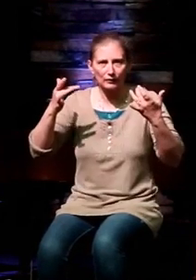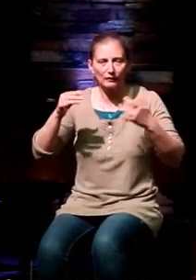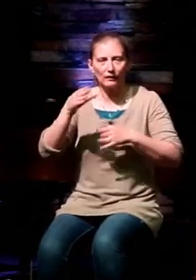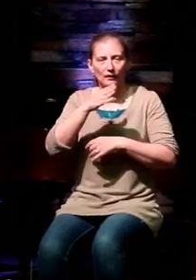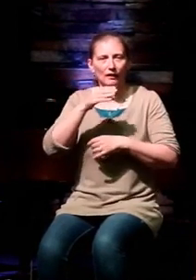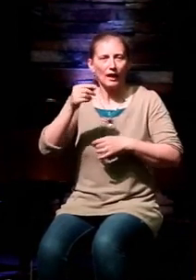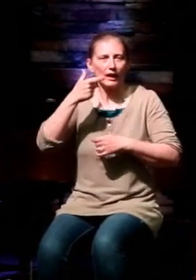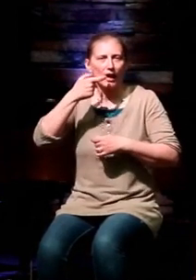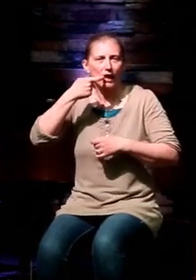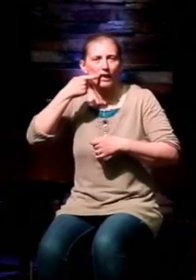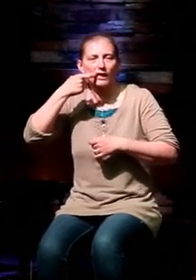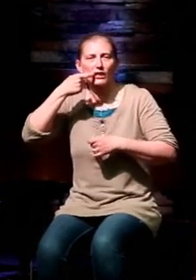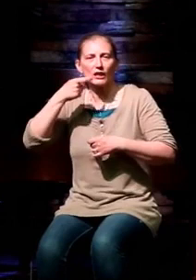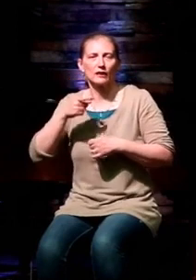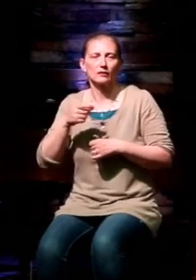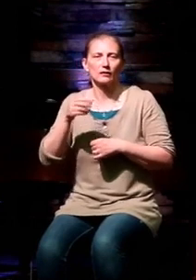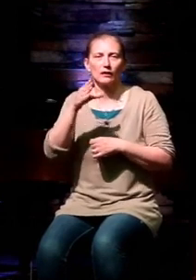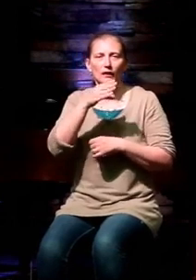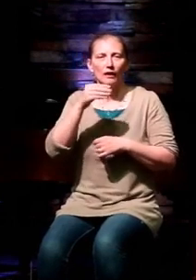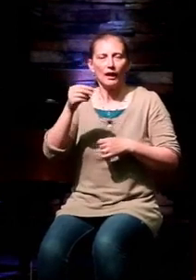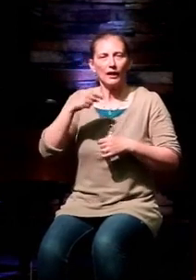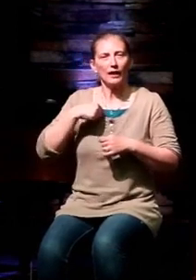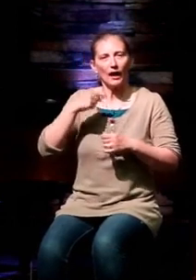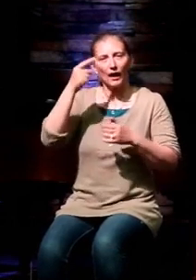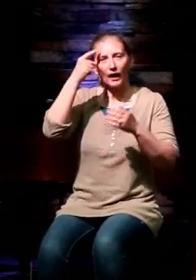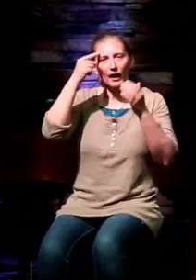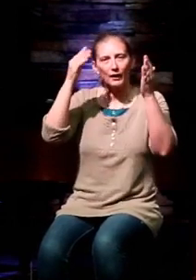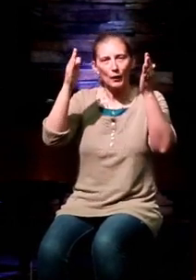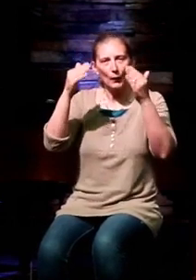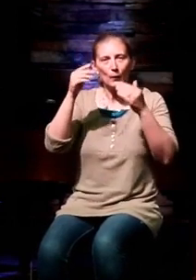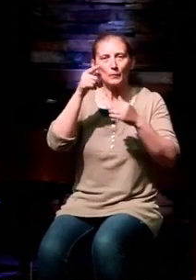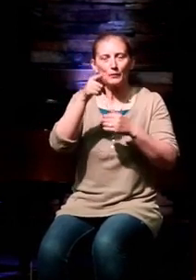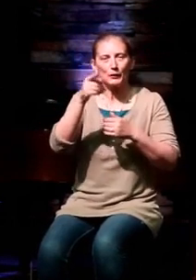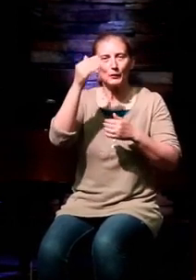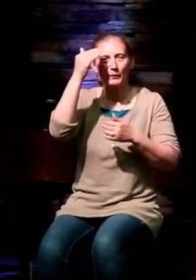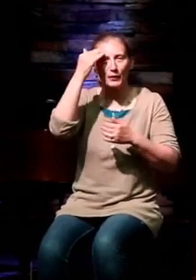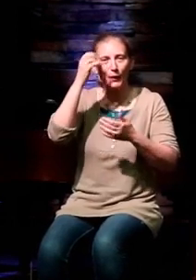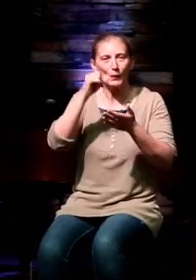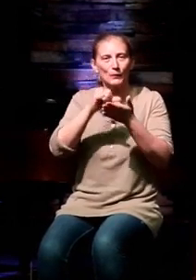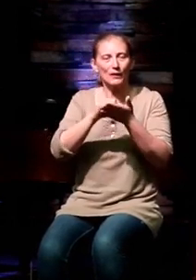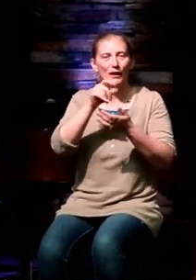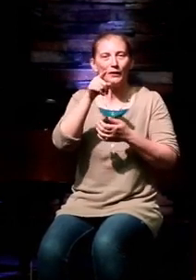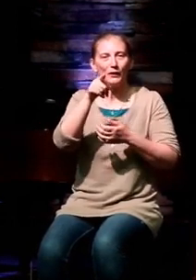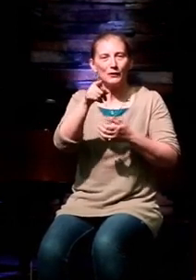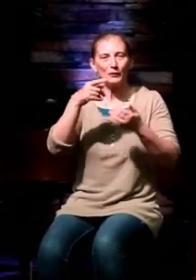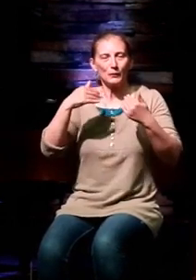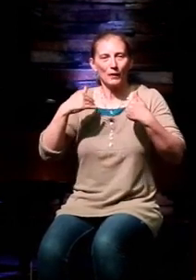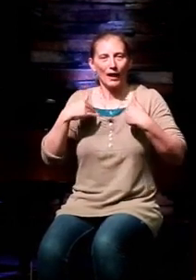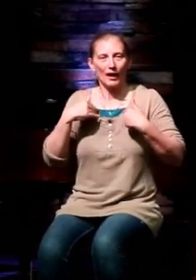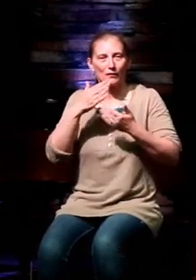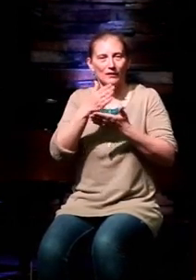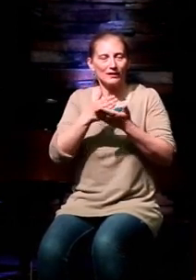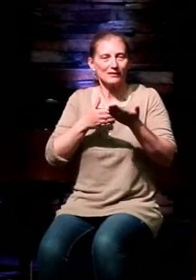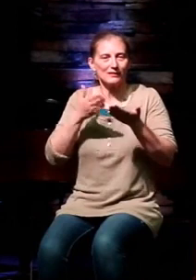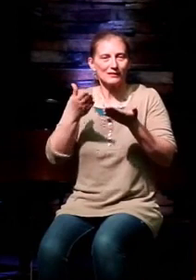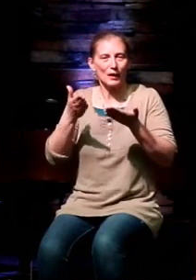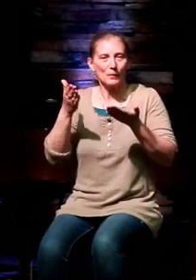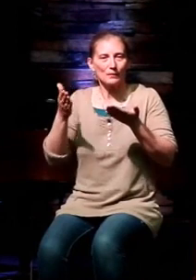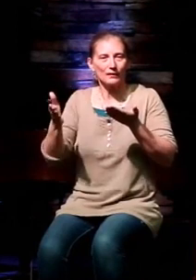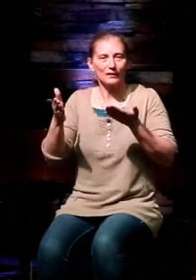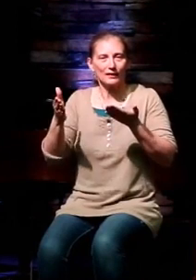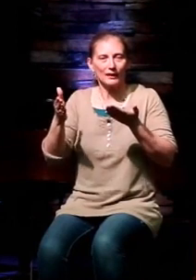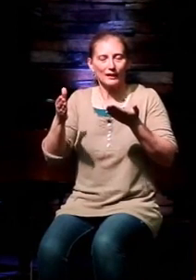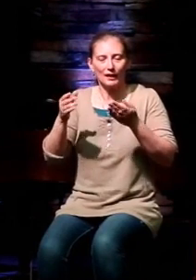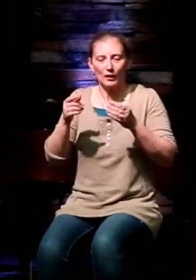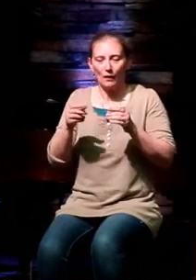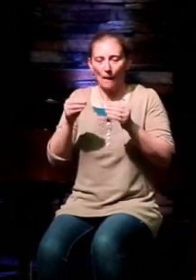that you have something more powerful living on the inside of you as a believer that is so much greater than that desire. You don't even